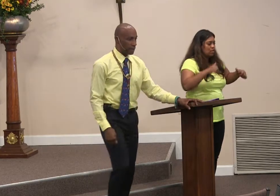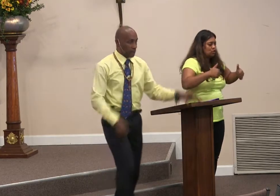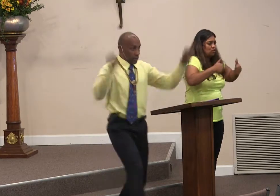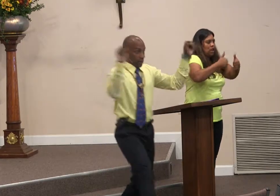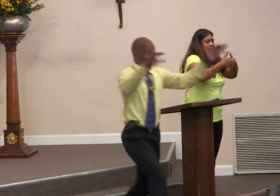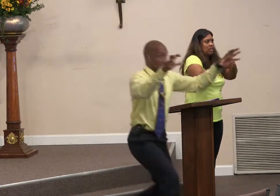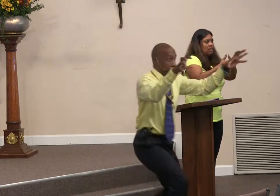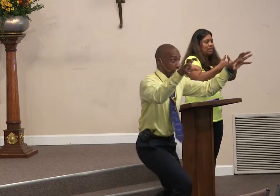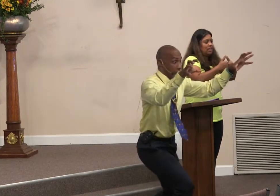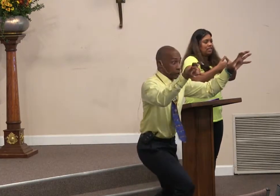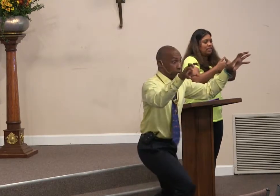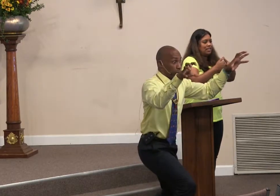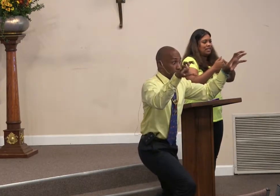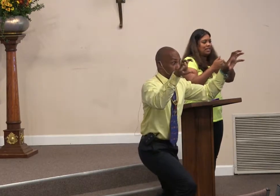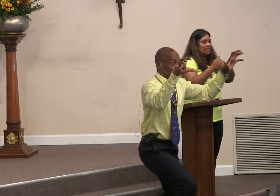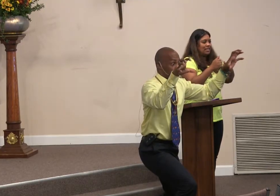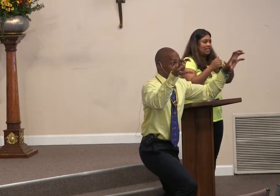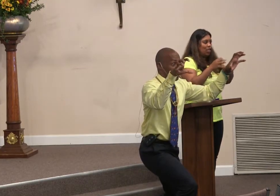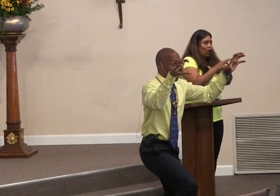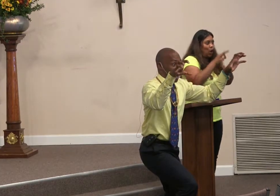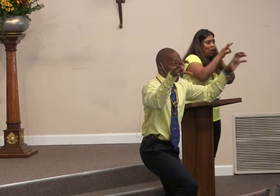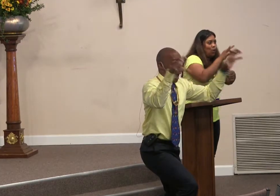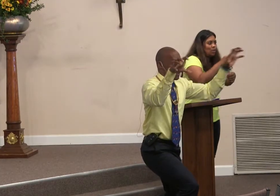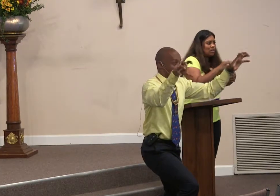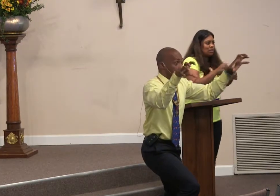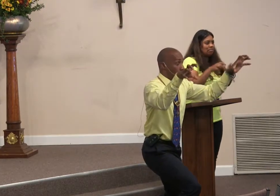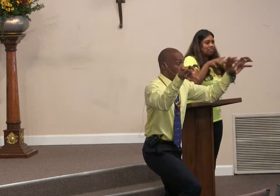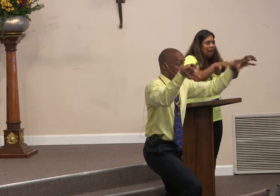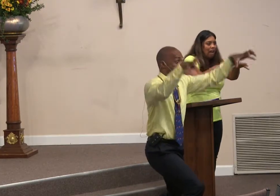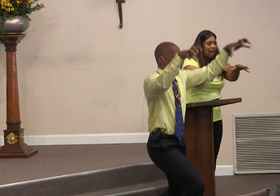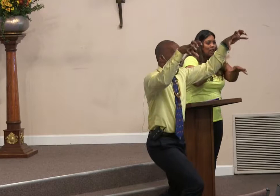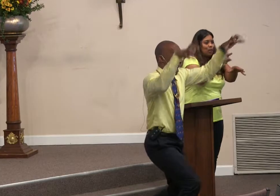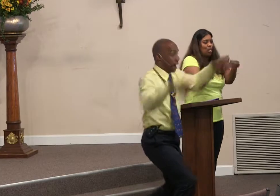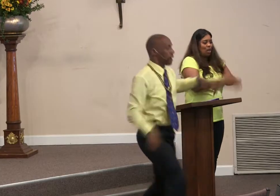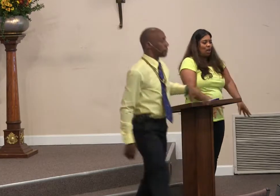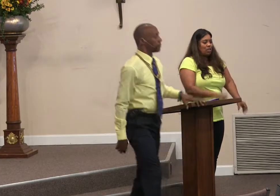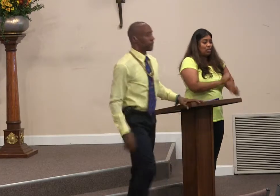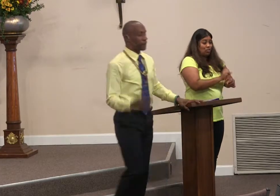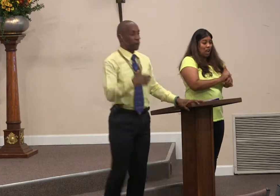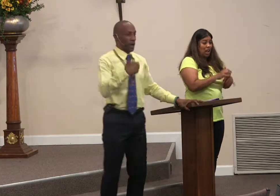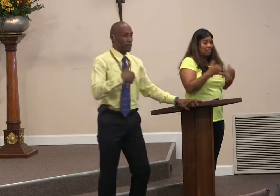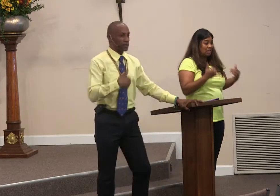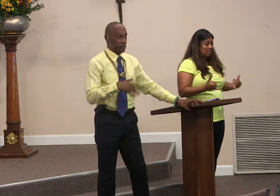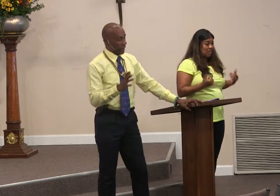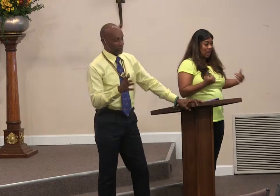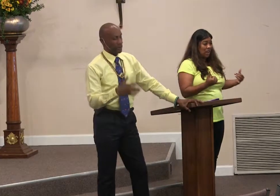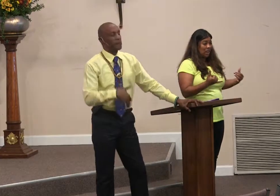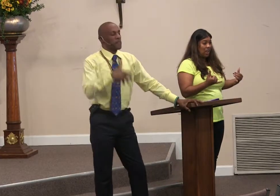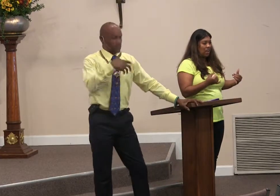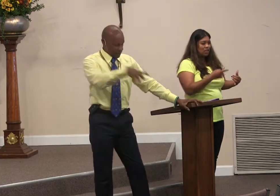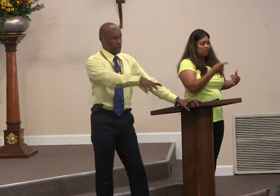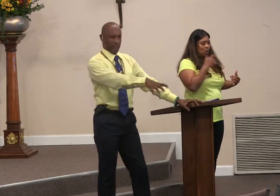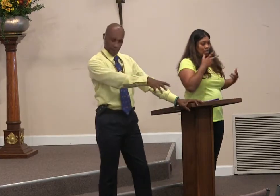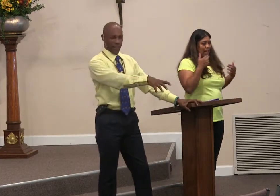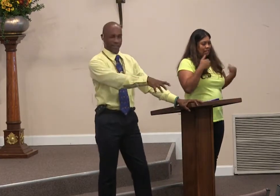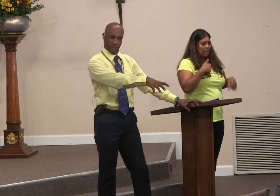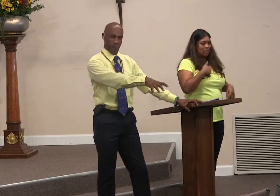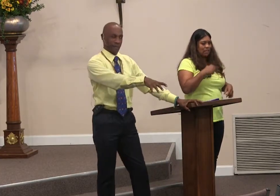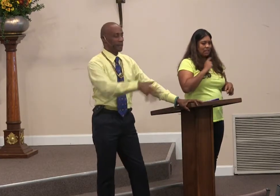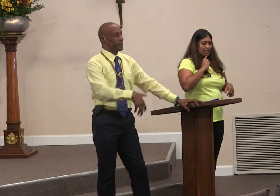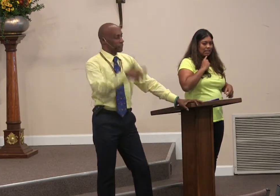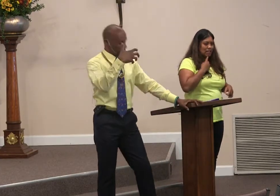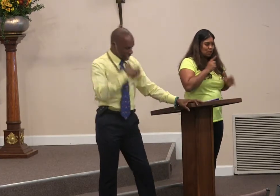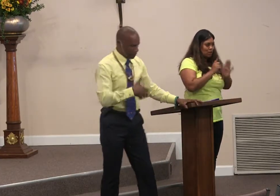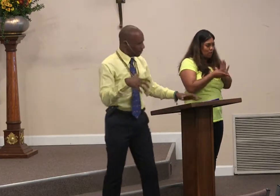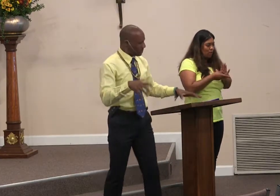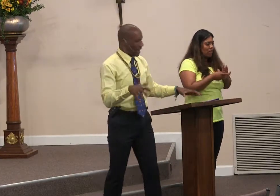say, ha, you've lost your job today, and now, ha, ha, ha. For us, the lefty, that's a very serious